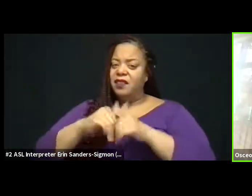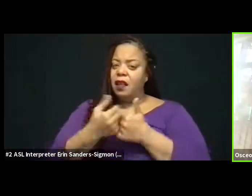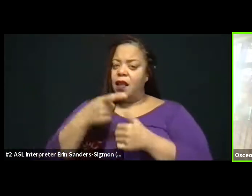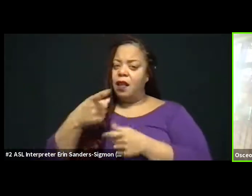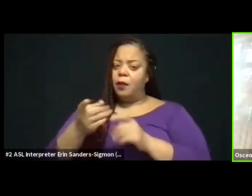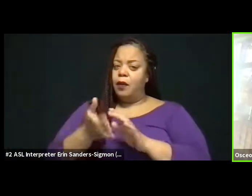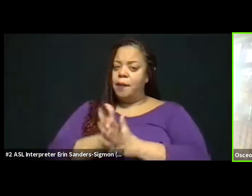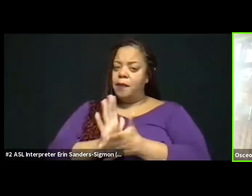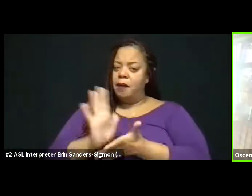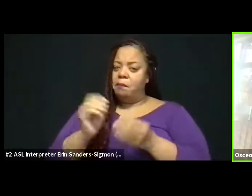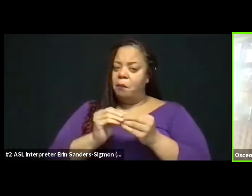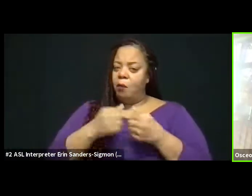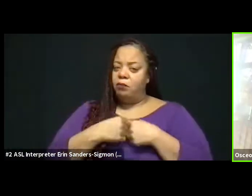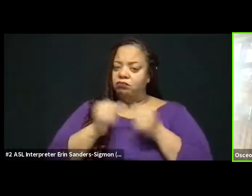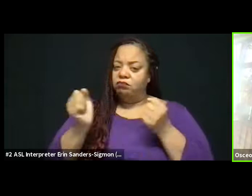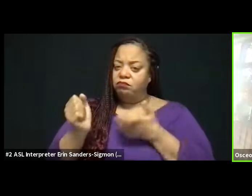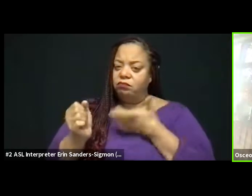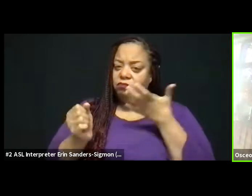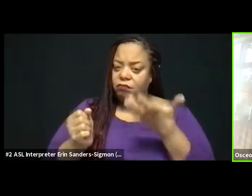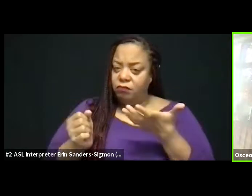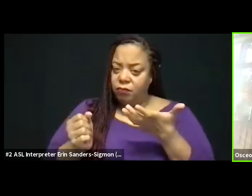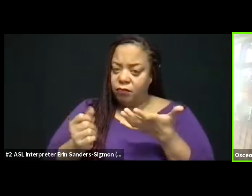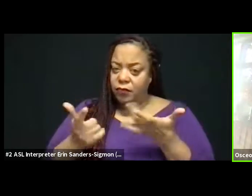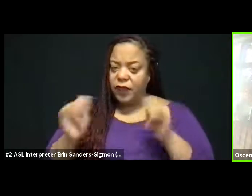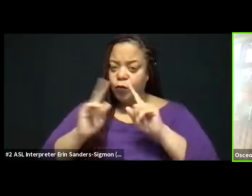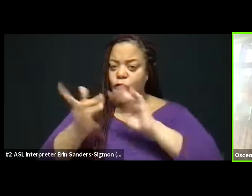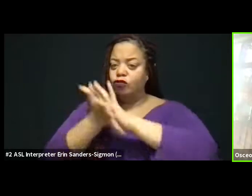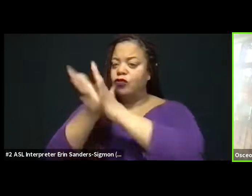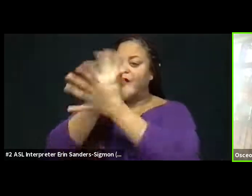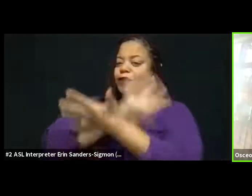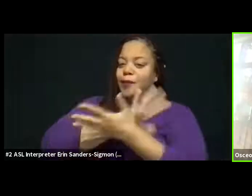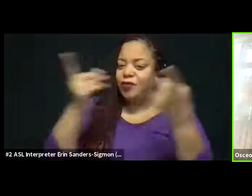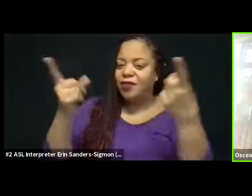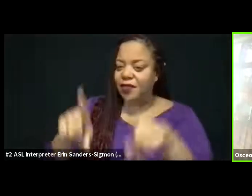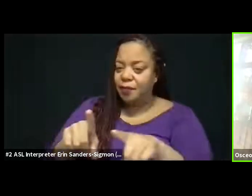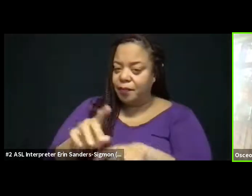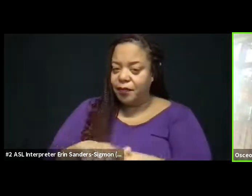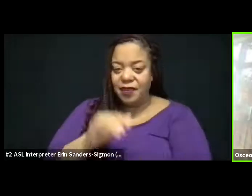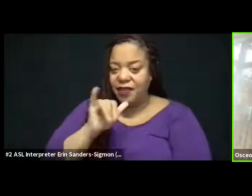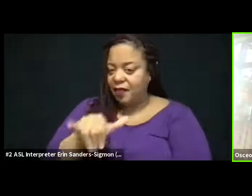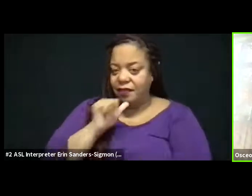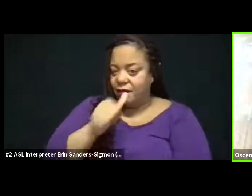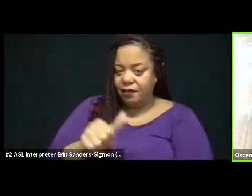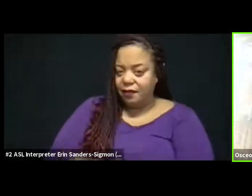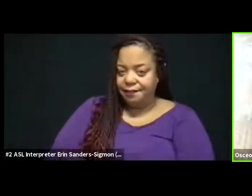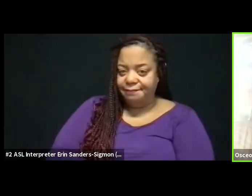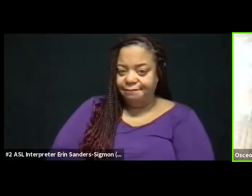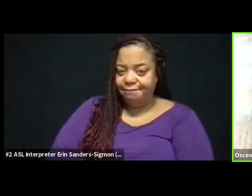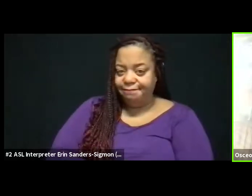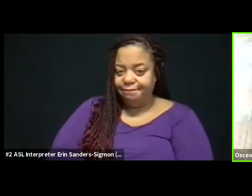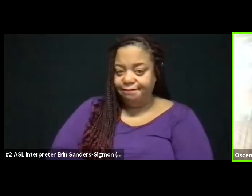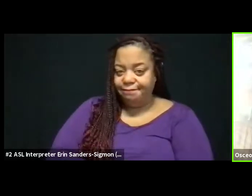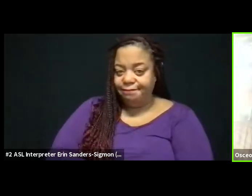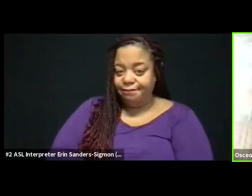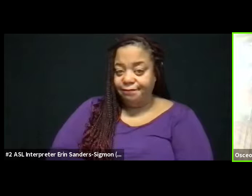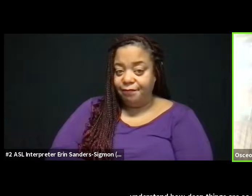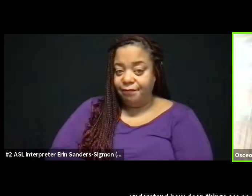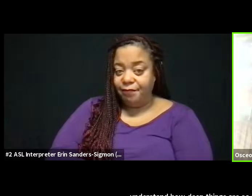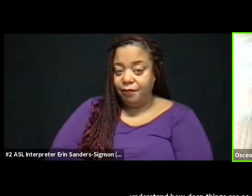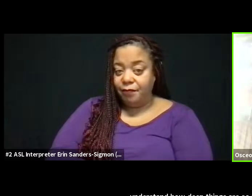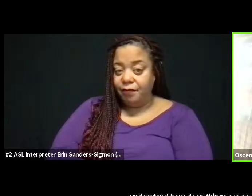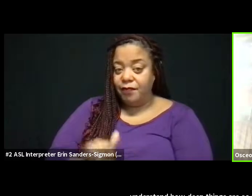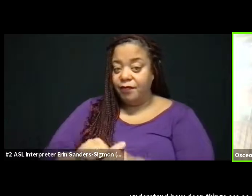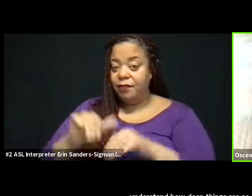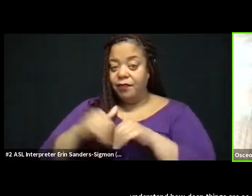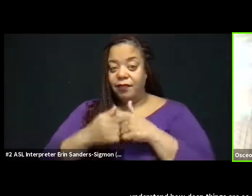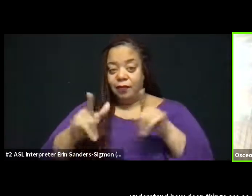develop. Resentment towards our people, resentment towards the movements that we are a part of. And so we have to constantly monitor ourselves and know that